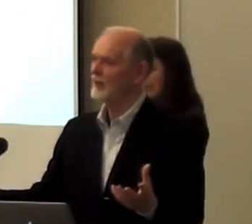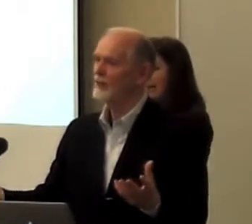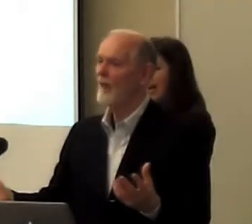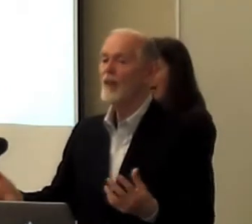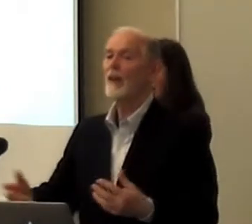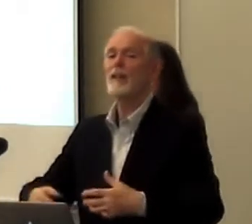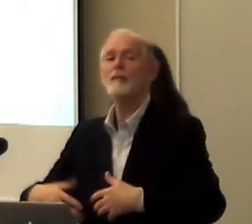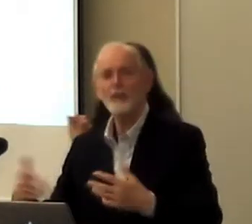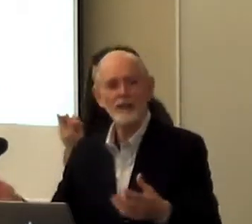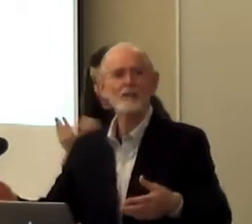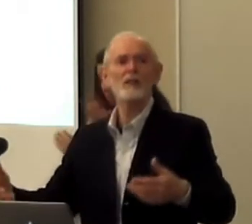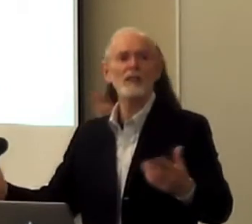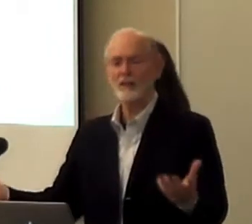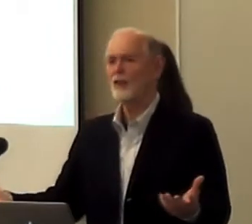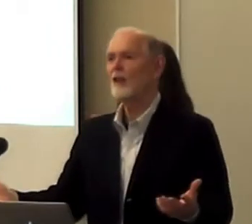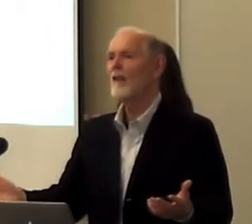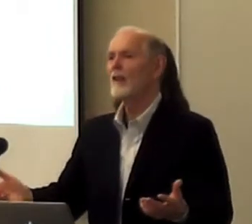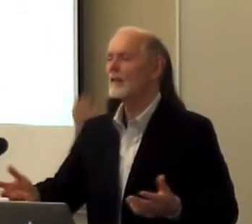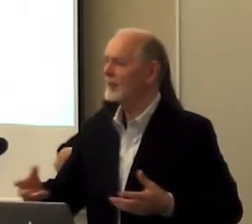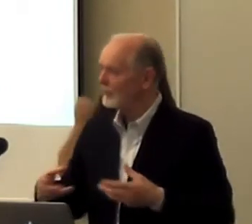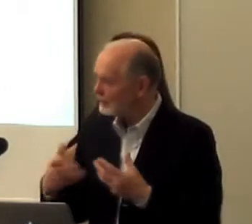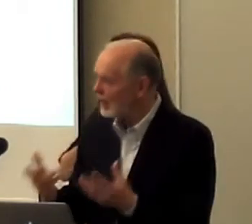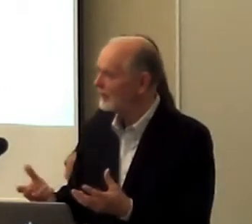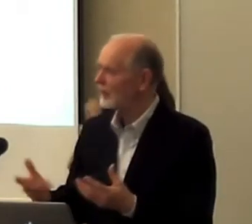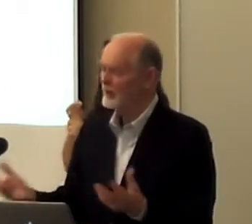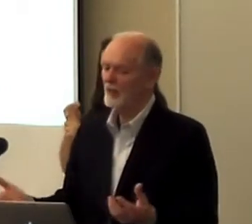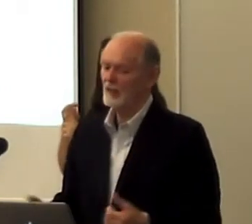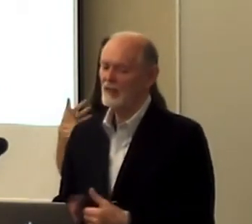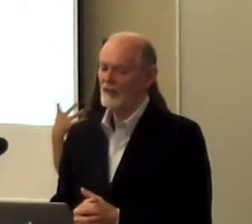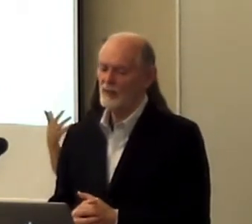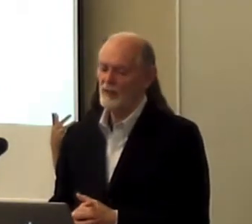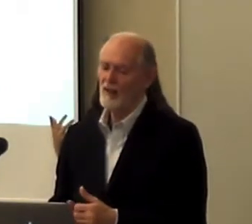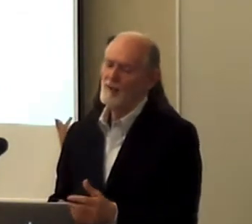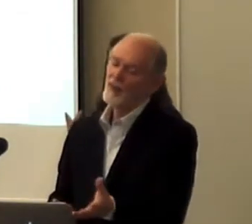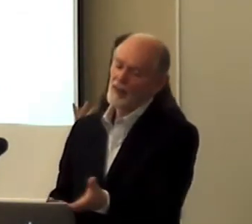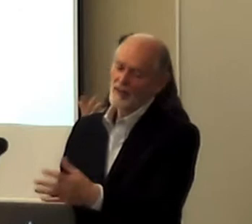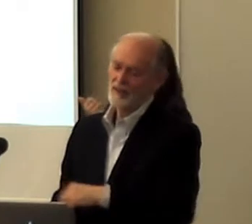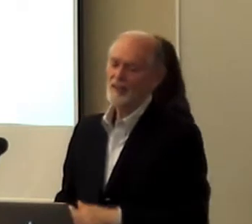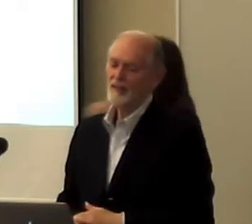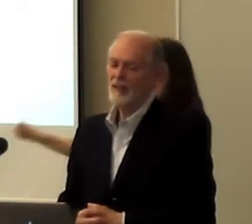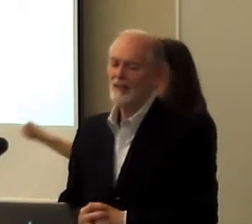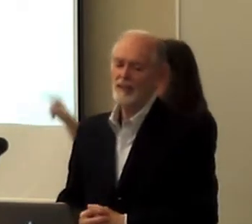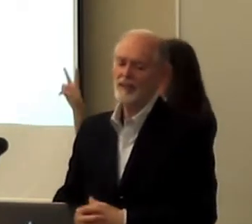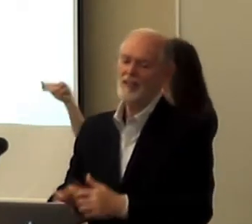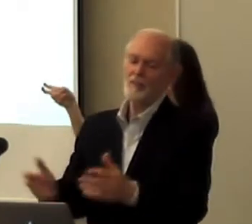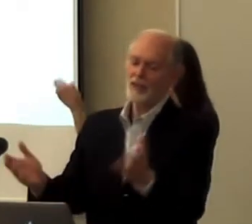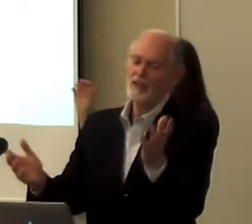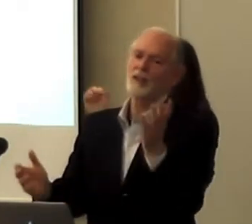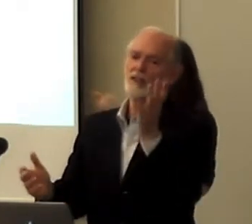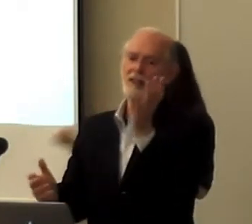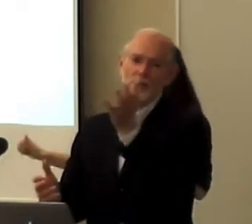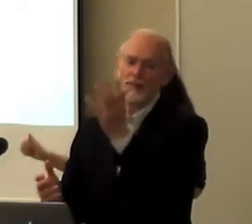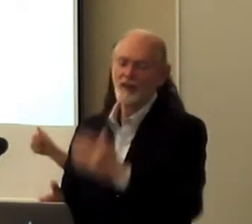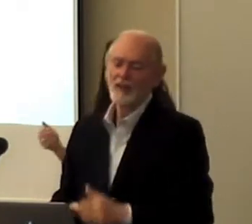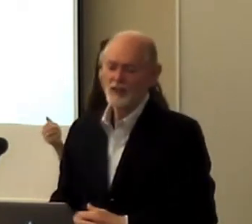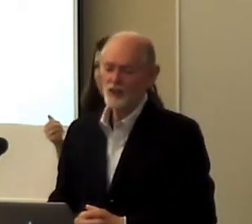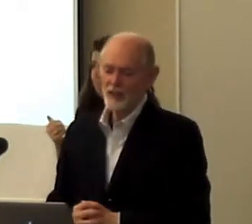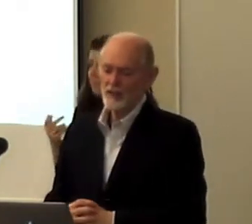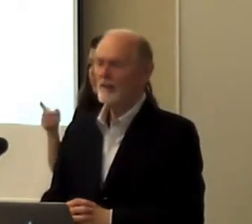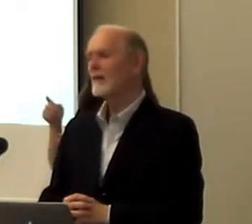wants to teach. And everything we teach has some powerful images attached to it. The little example here is that